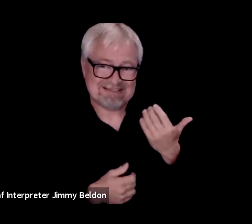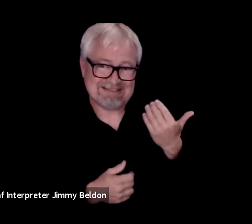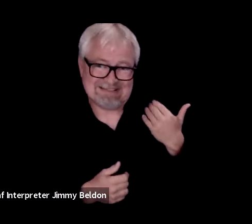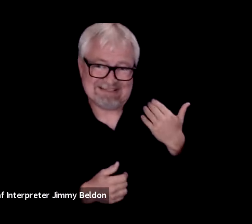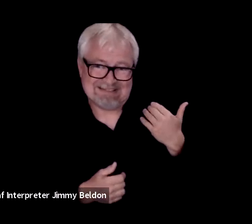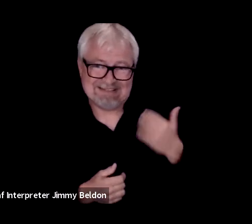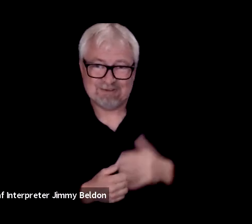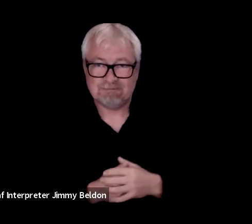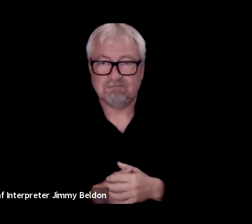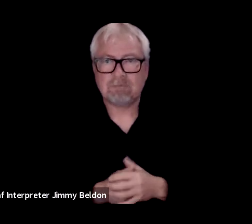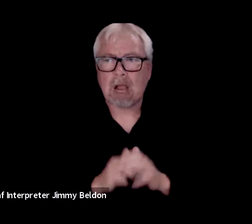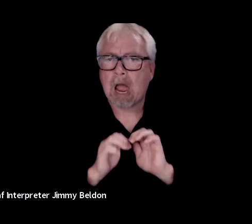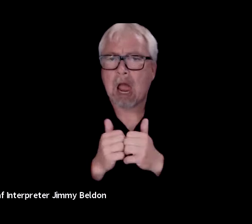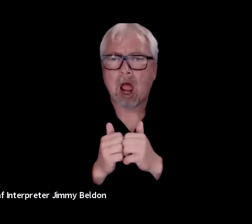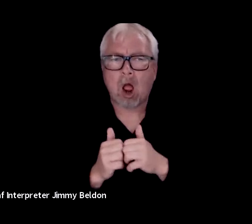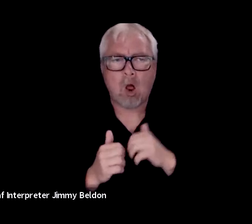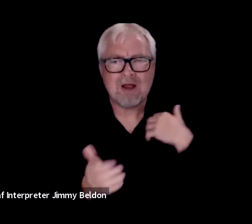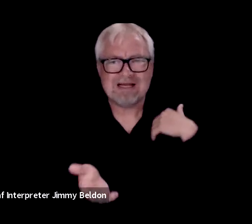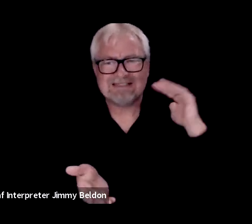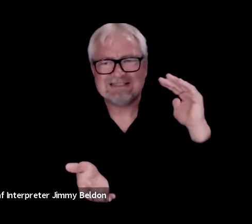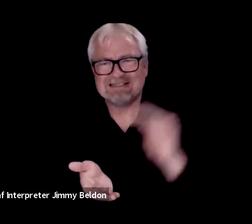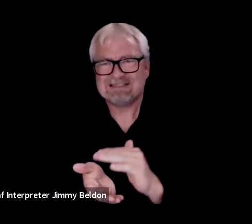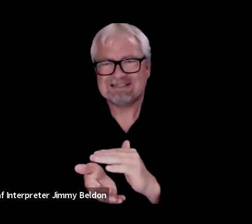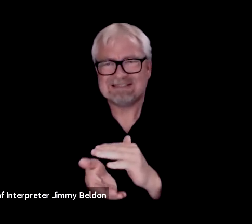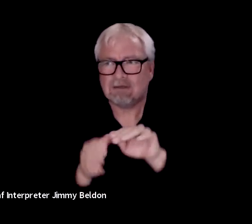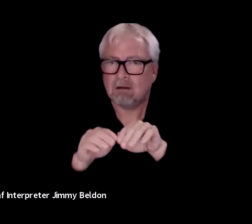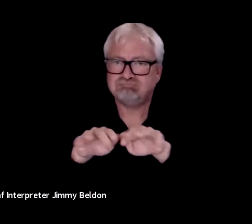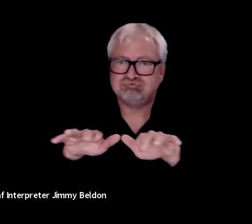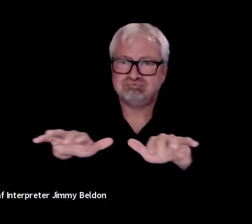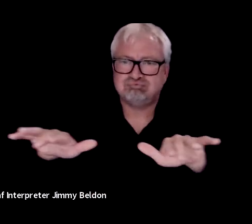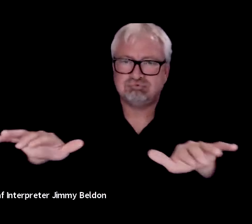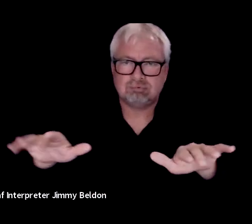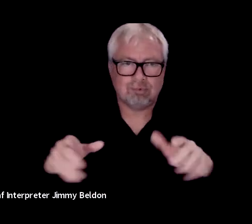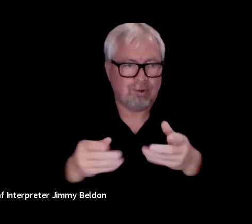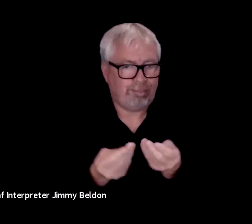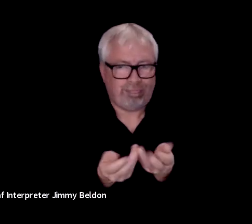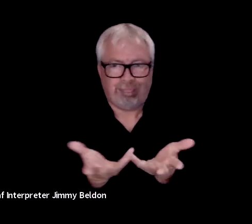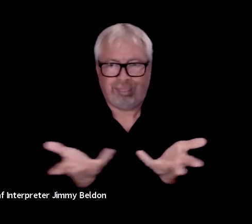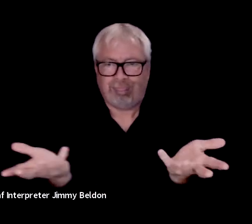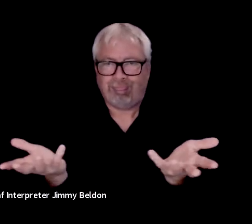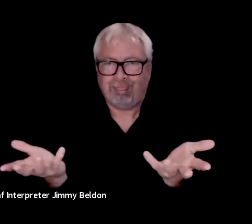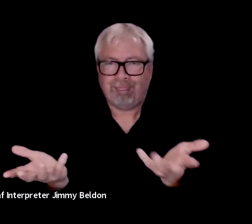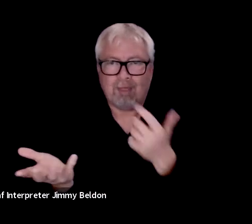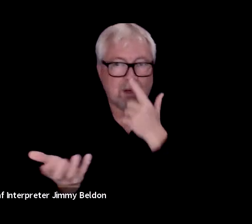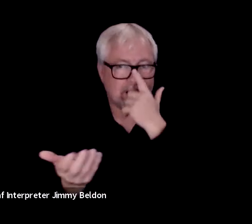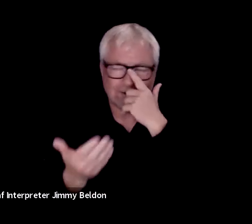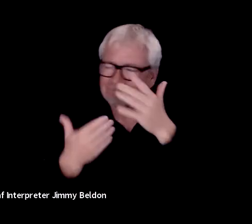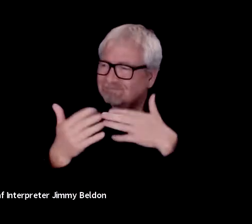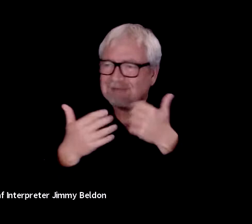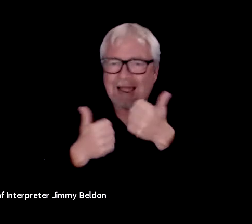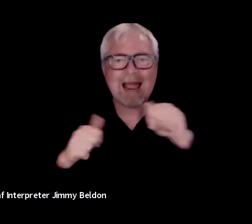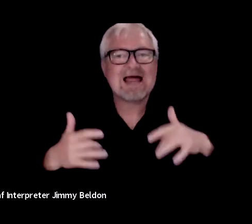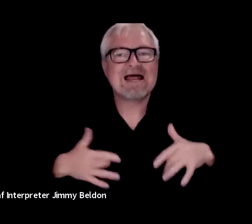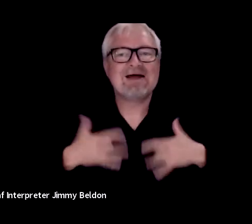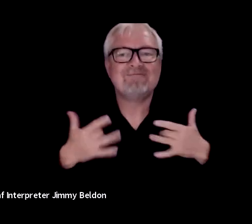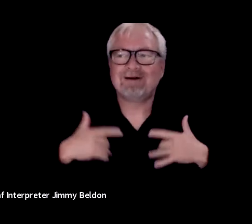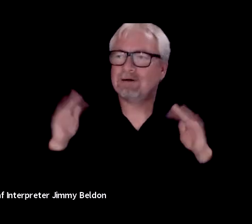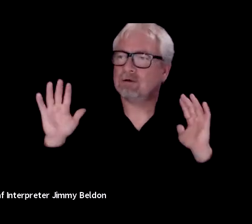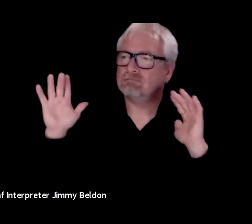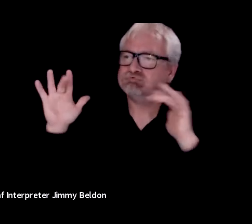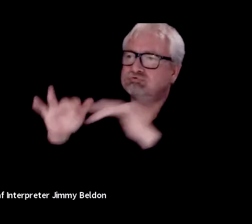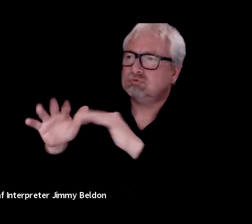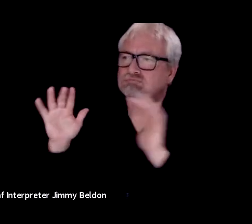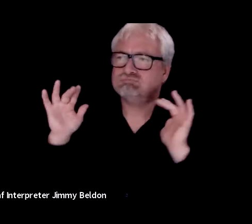sort. And as we talked about many a time, after large public events, we usually expect to see COVID